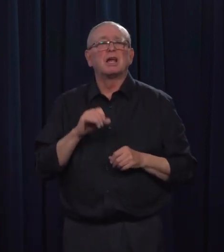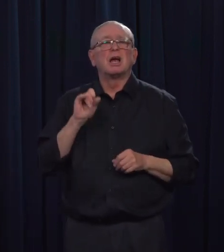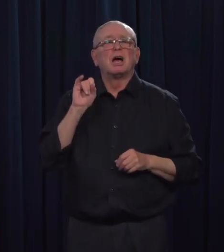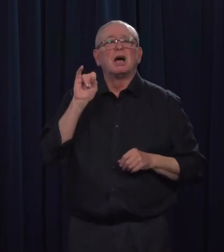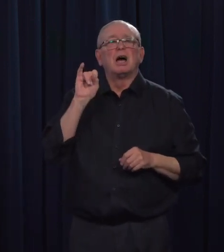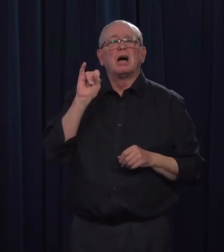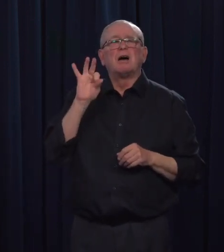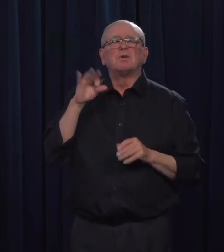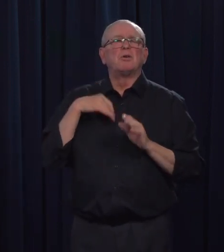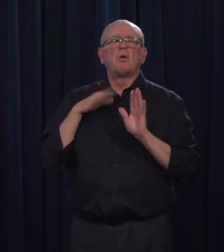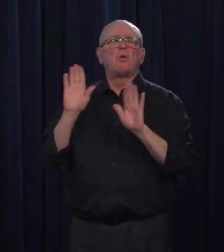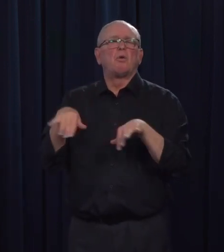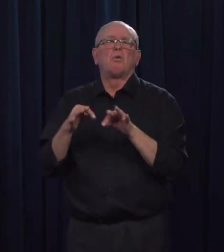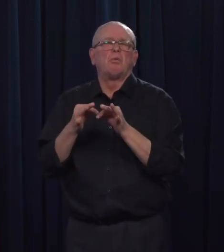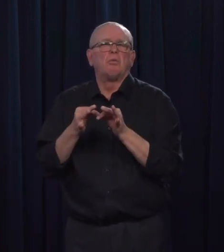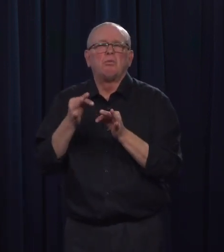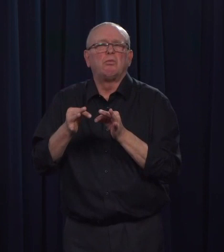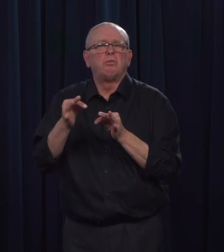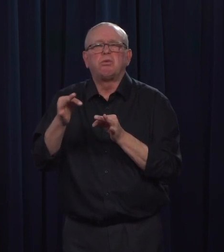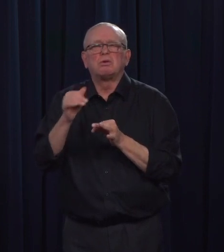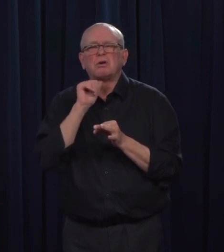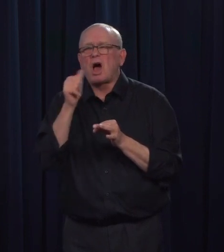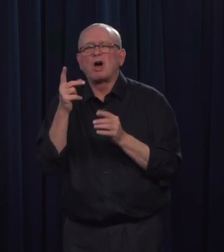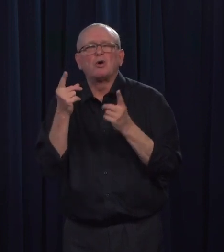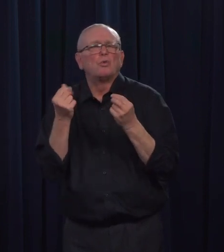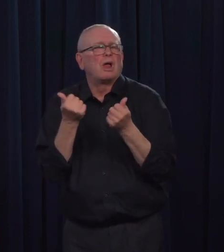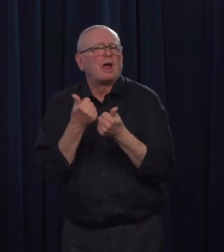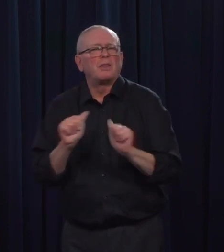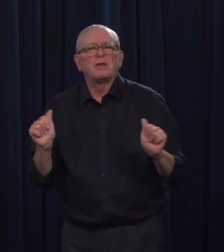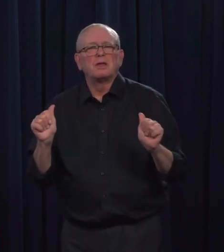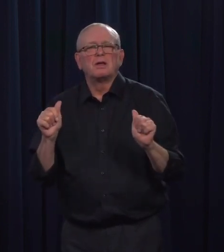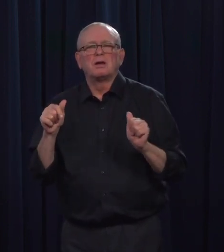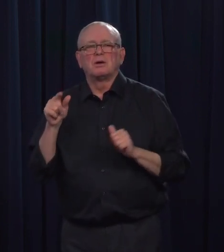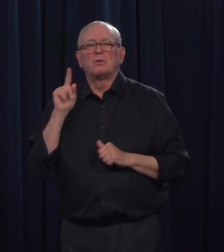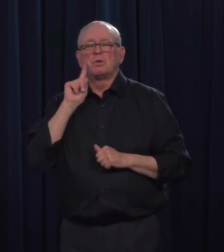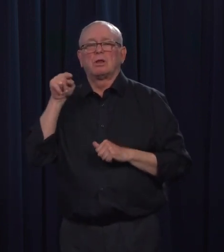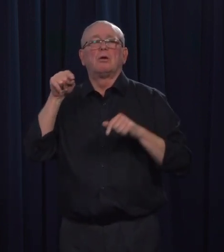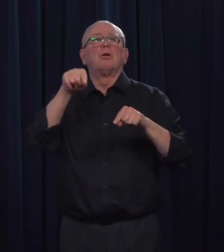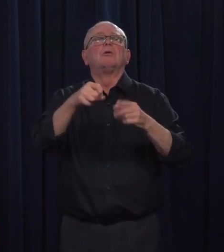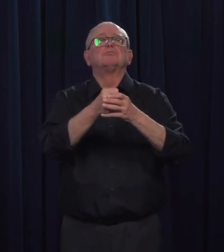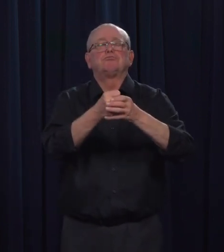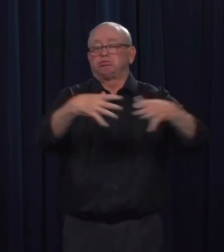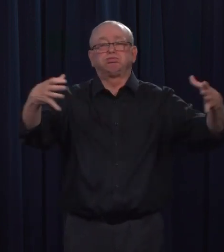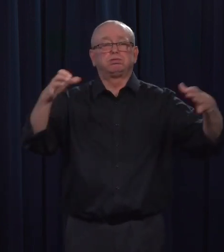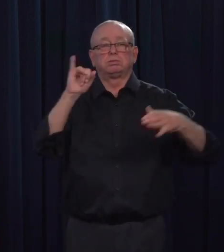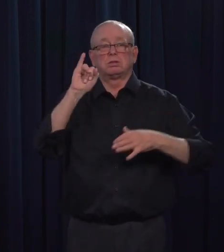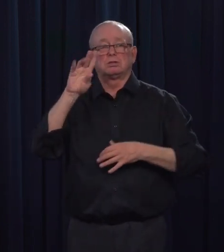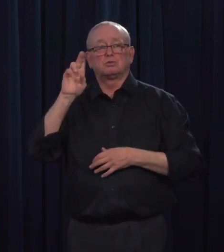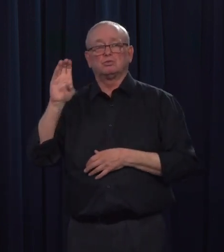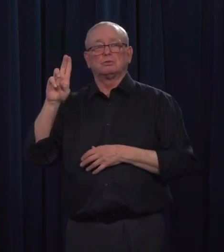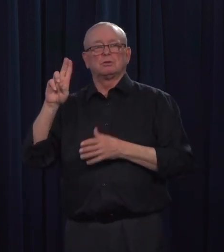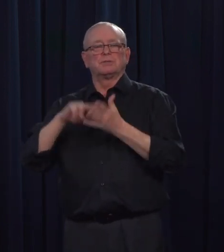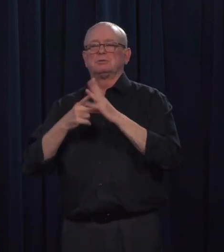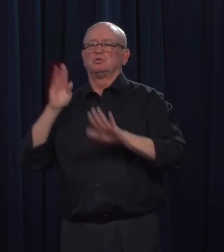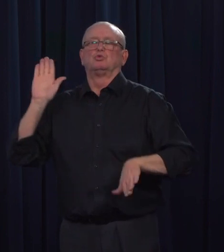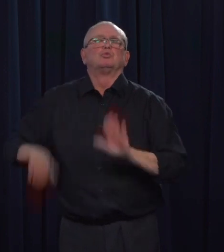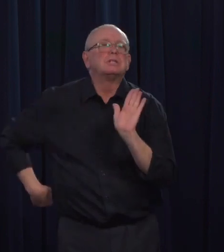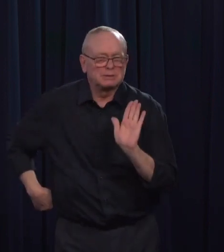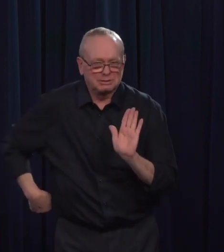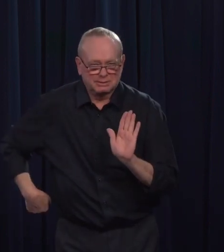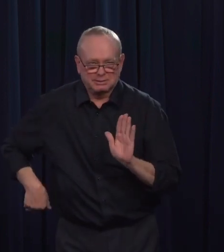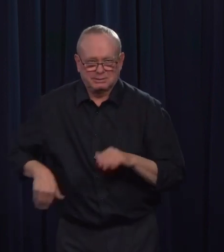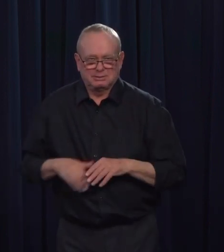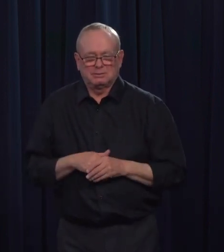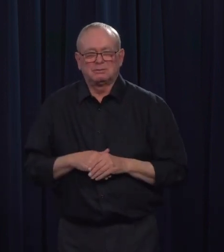to prevent us from getting to that place. Operator, could you patch through the next question? Next question is